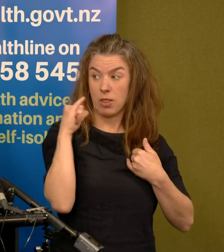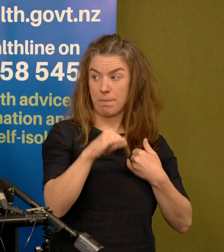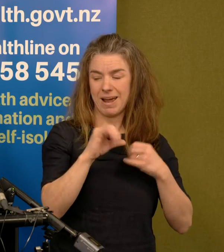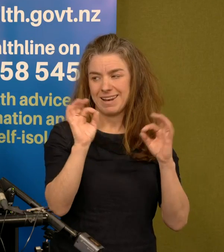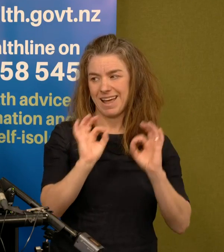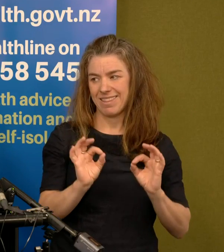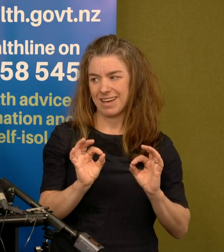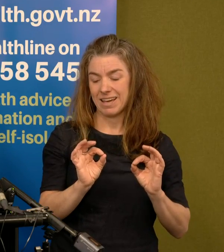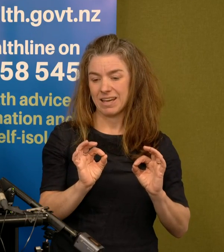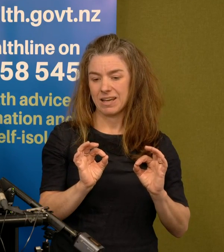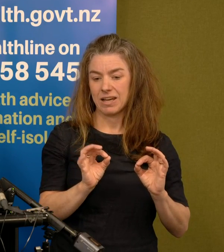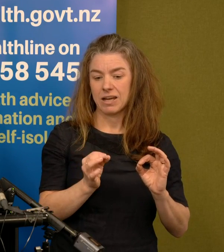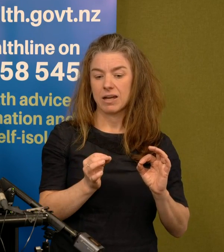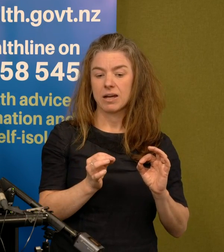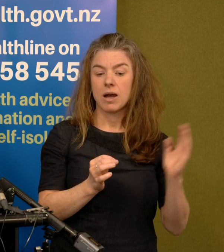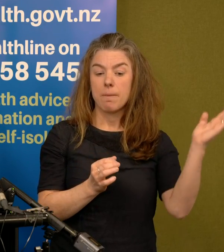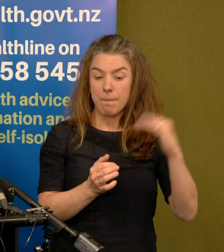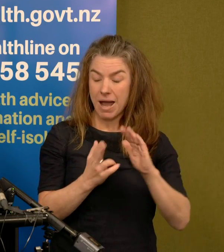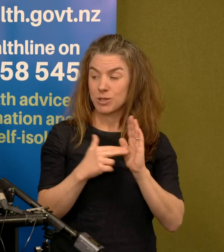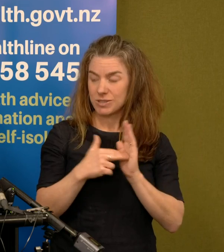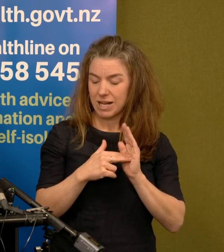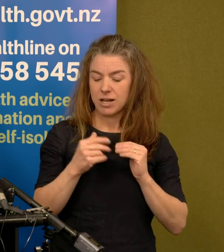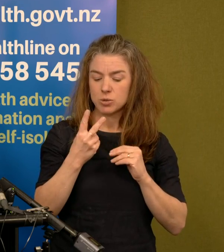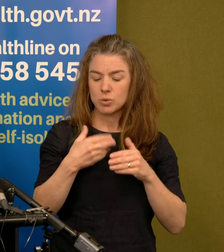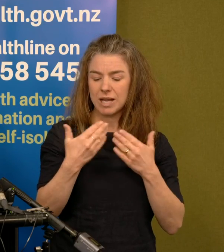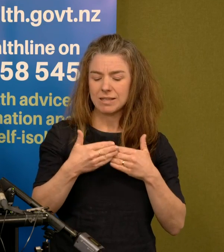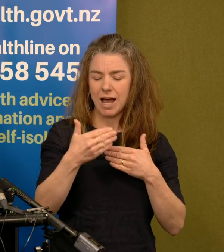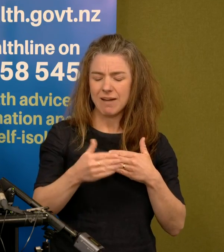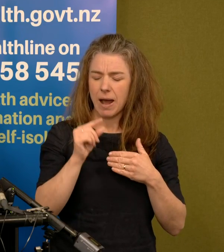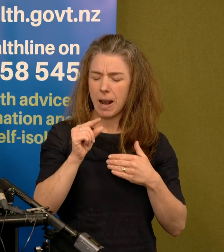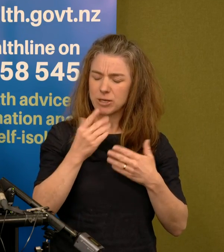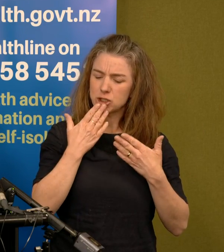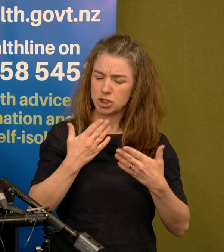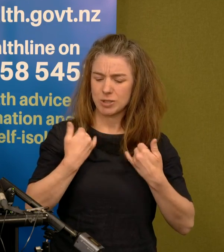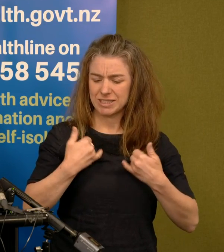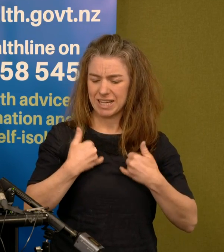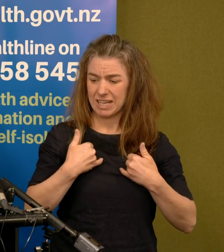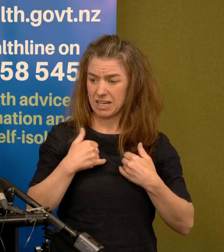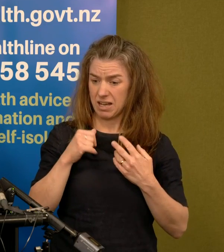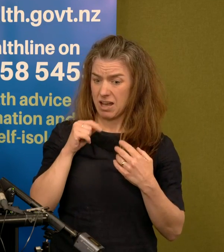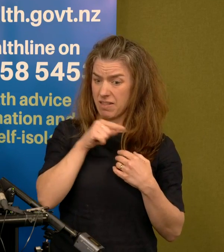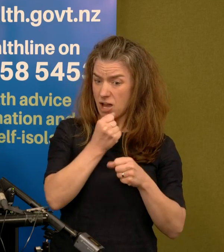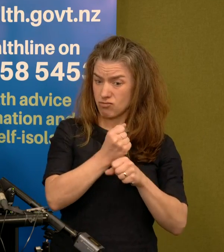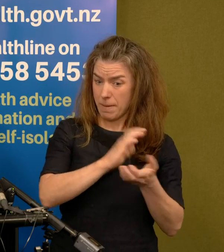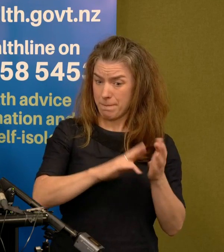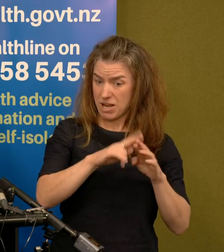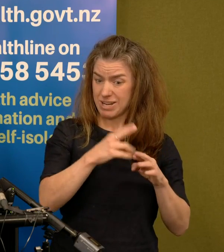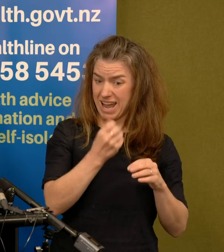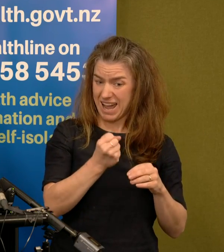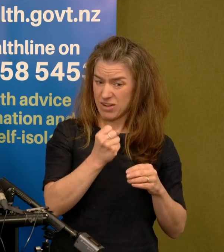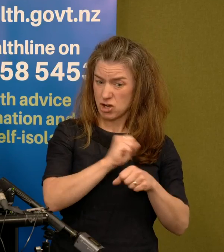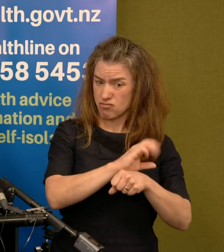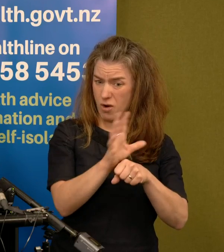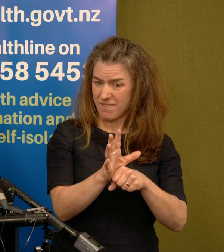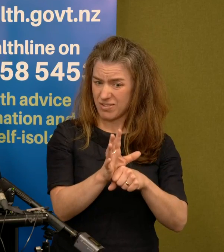very mild symptoms a couple of days after returning to New Zealand. But do they have coronavirus? Do they have Well, COVID-19? they're How over. has it got Yeah.